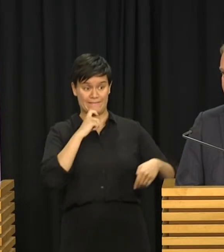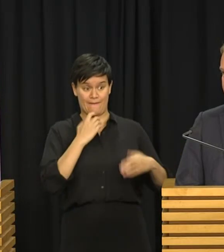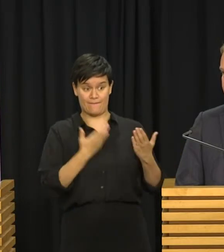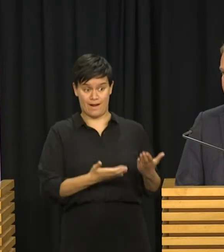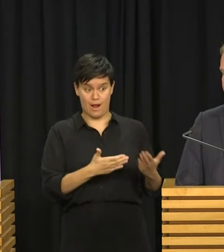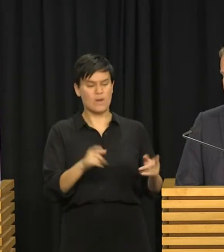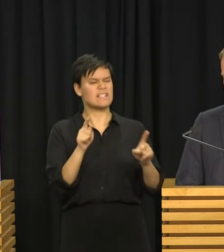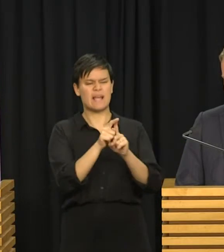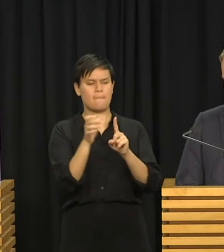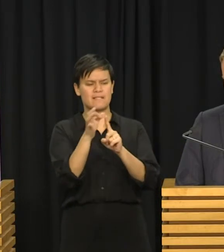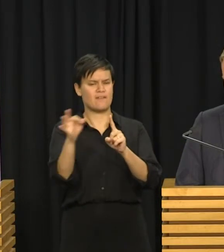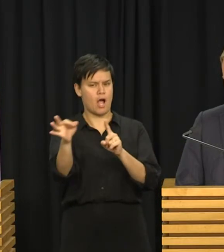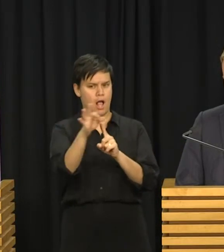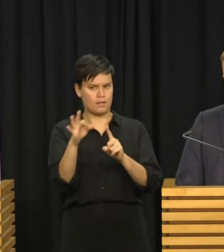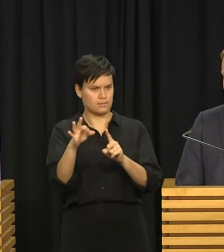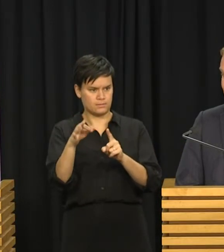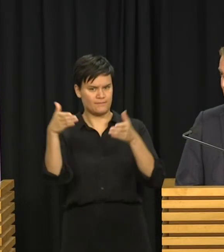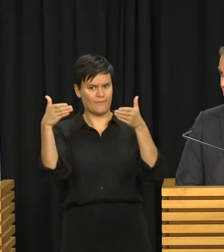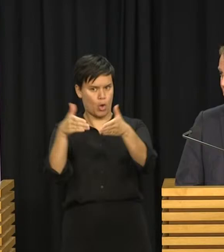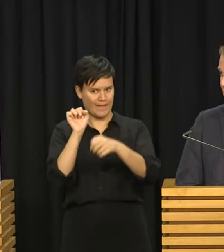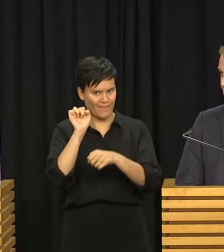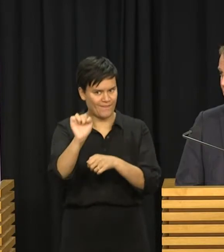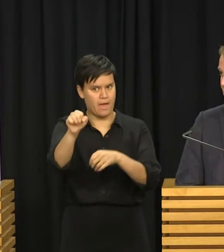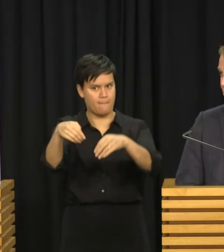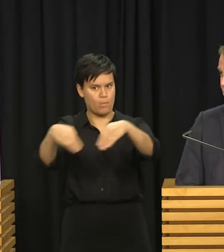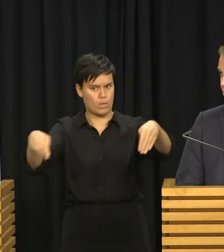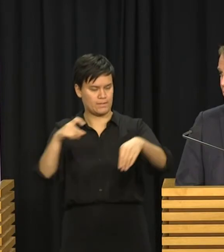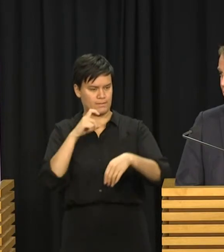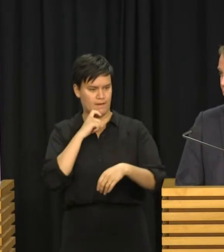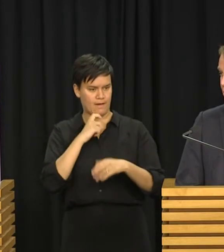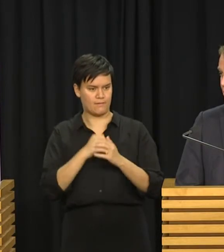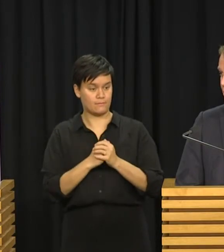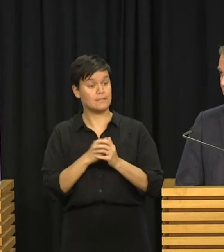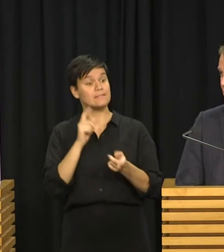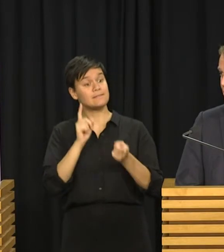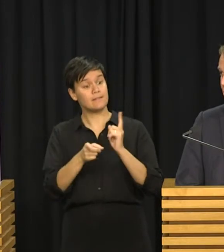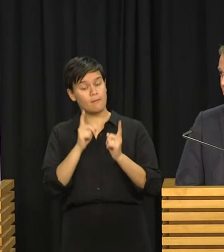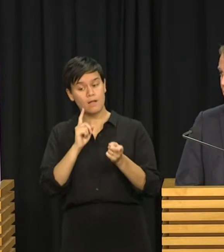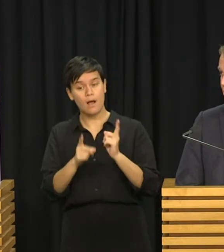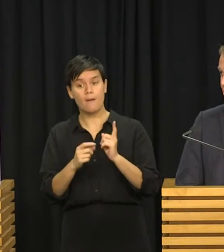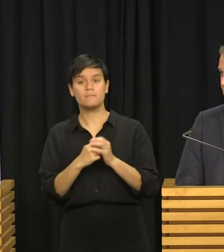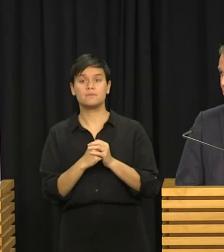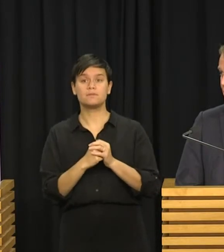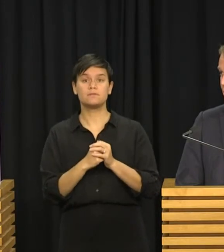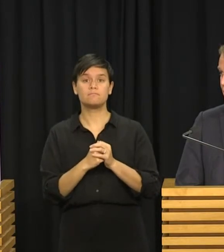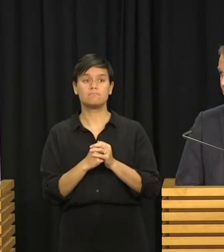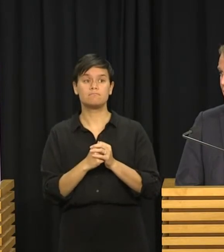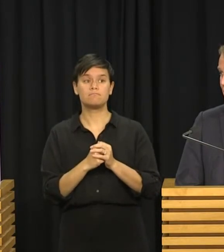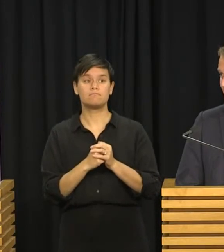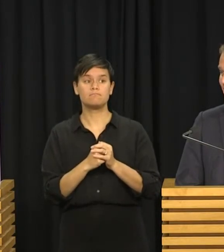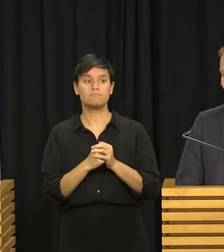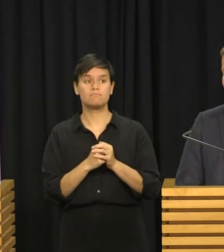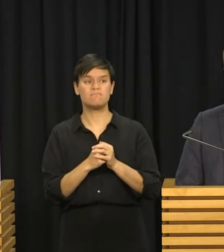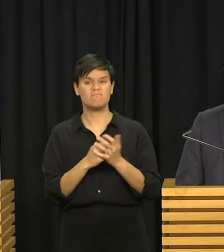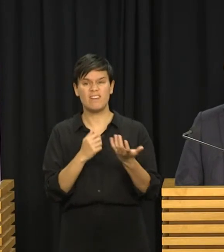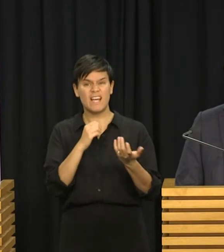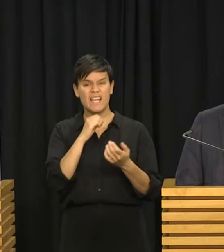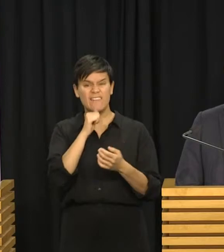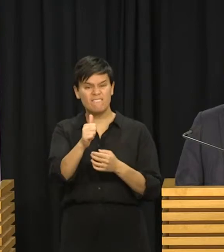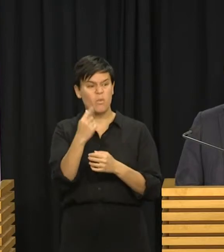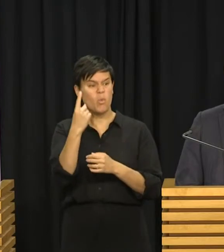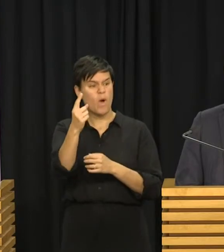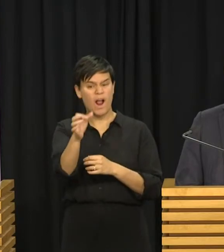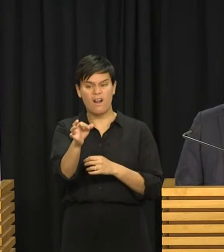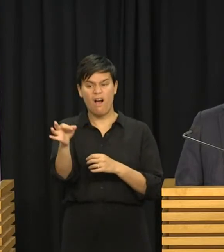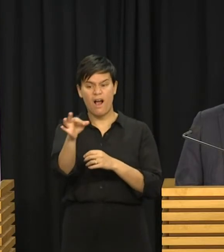too. The issue, of course, that we're discussing is, in some cases, we'll be dealing with population bases that are so small that if you're going to